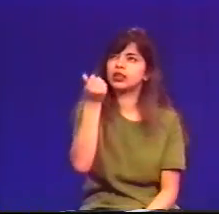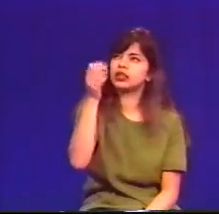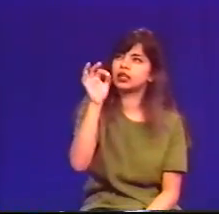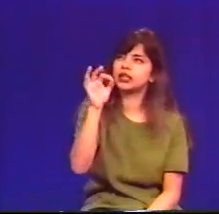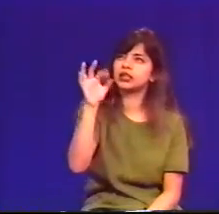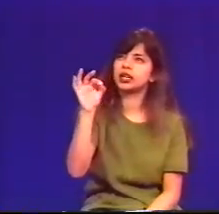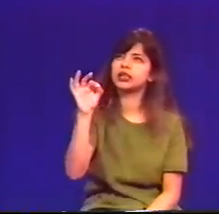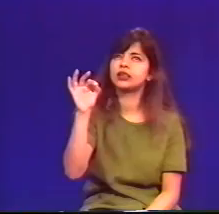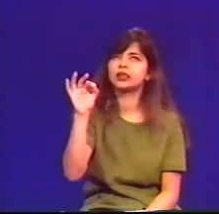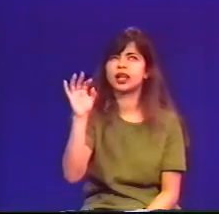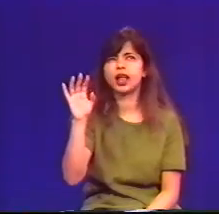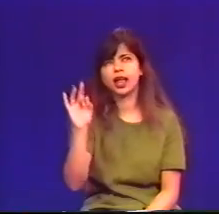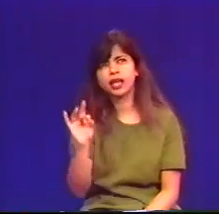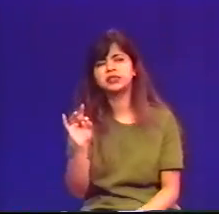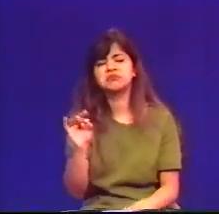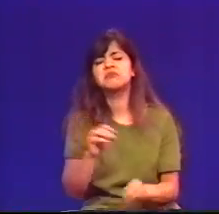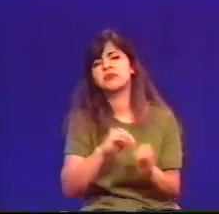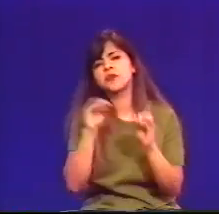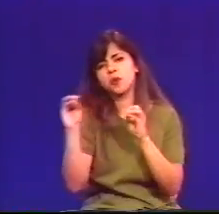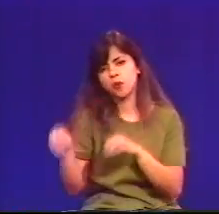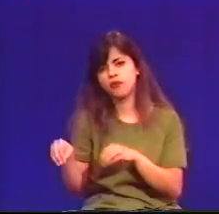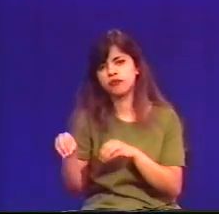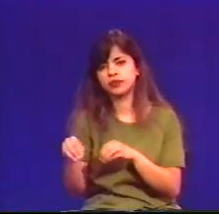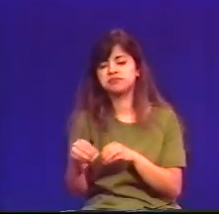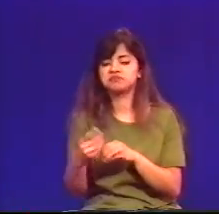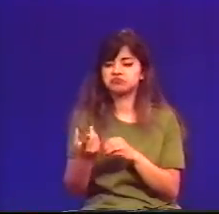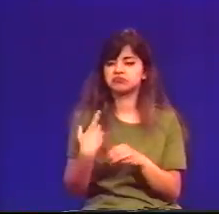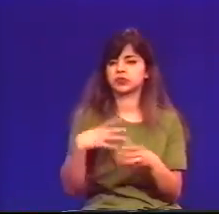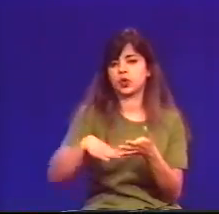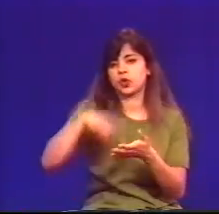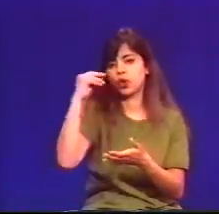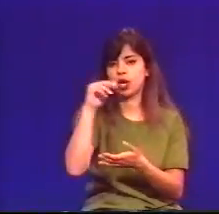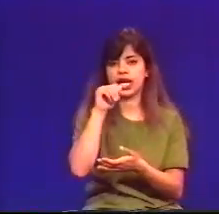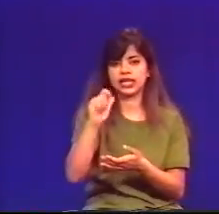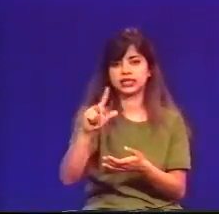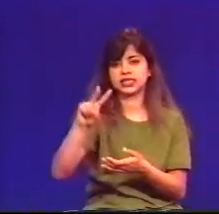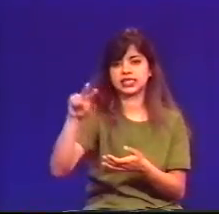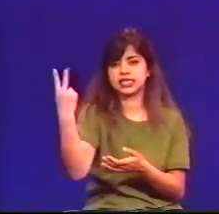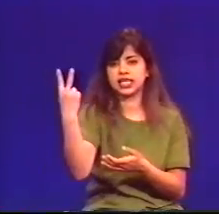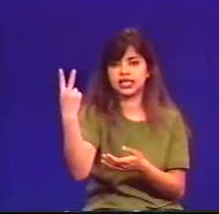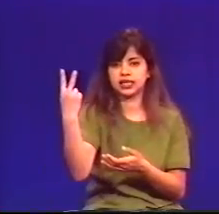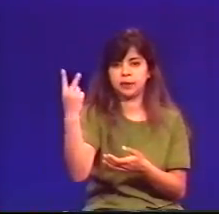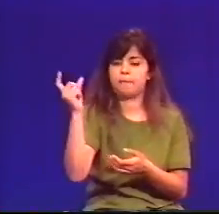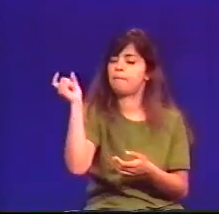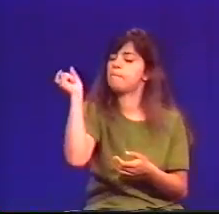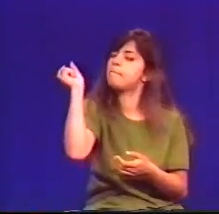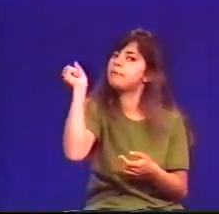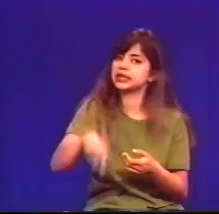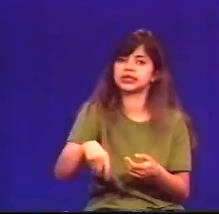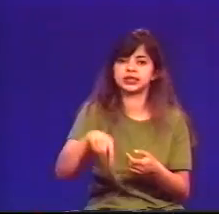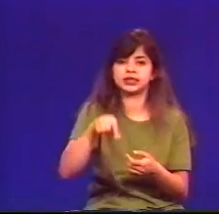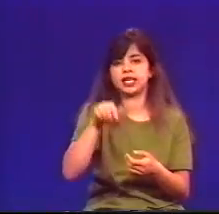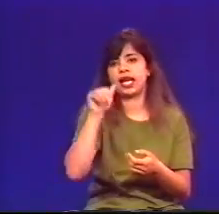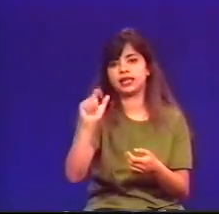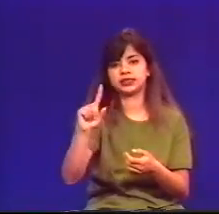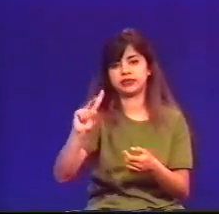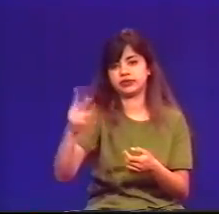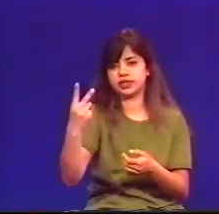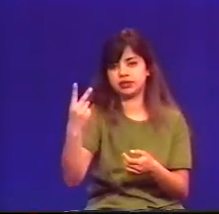After a year of intensive English language study in 1998, I moved to Houston, Texas, and began taking ASL.